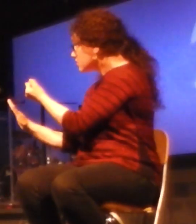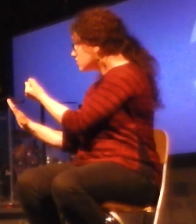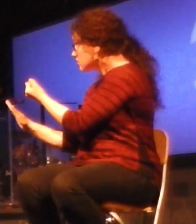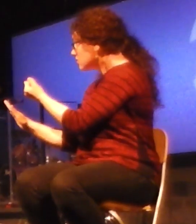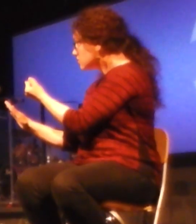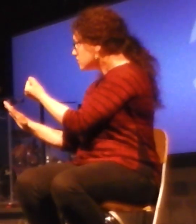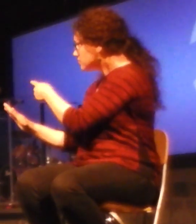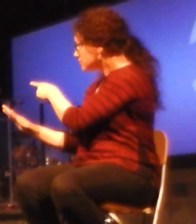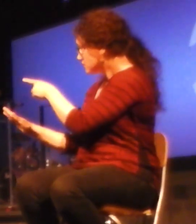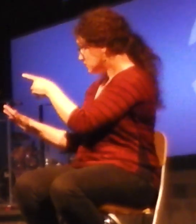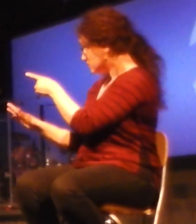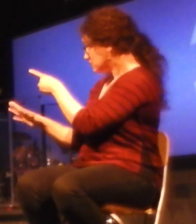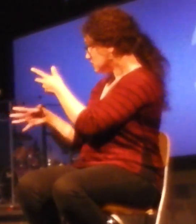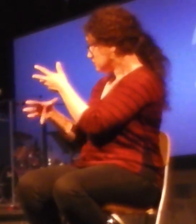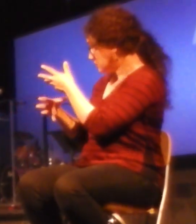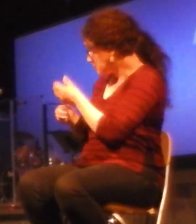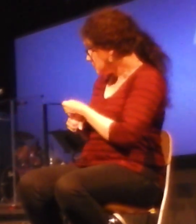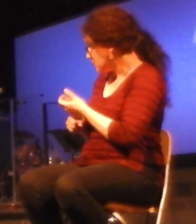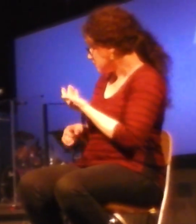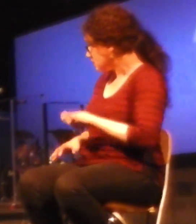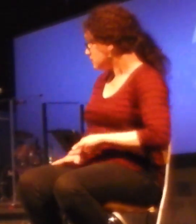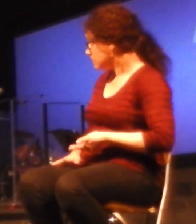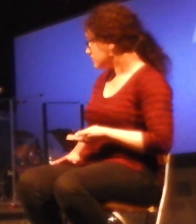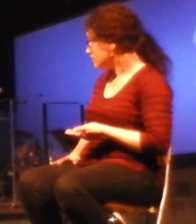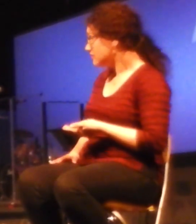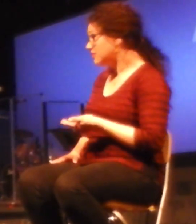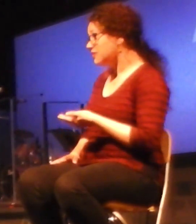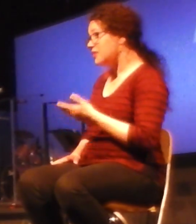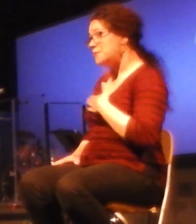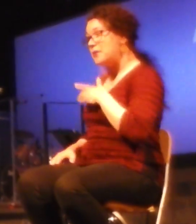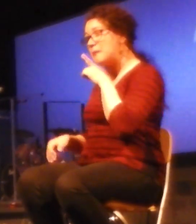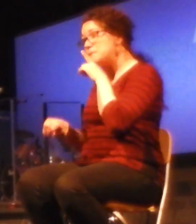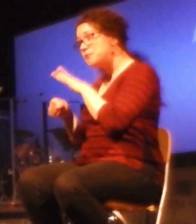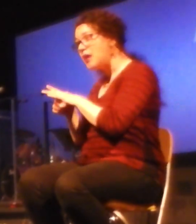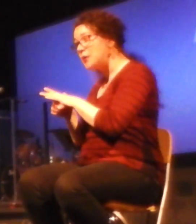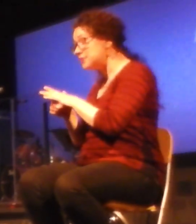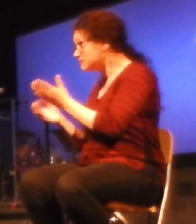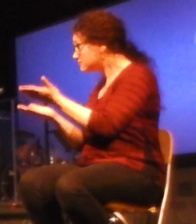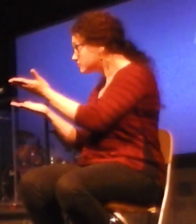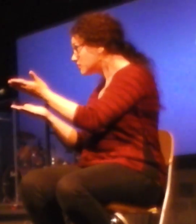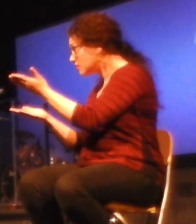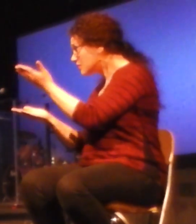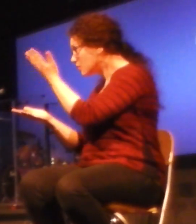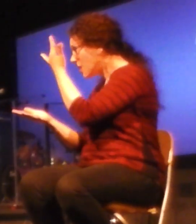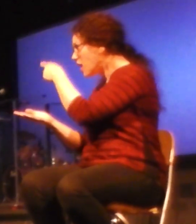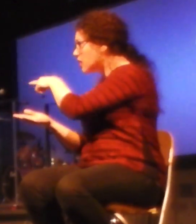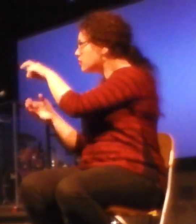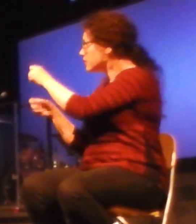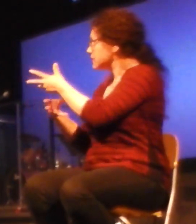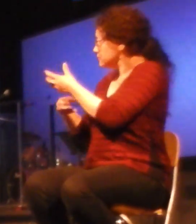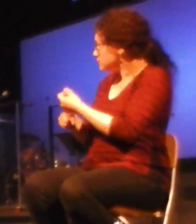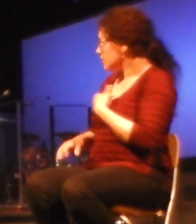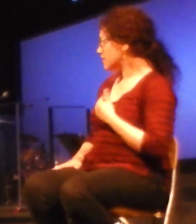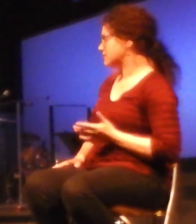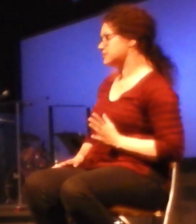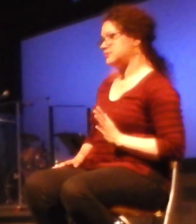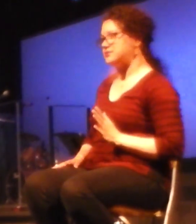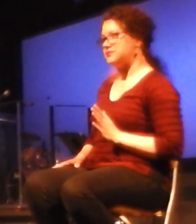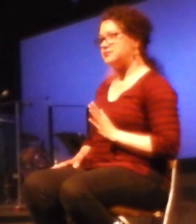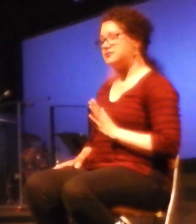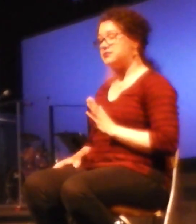you see me here? That's what these promises are for. And what I would say is that, if you want to go to the next slide, is